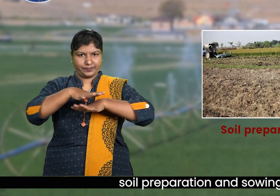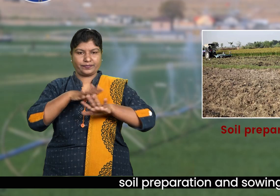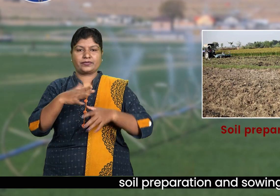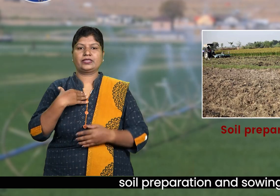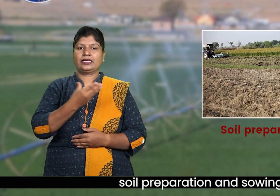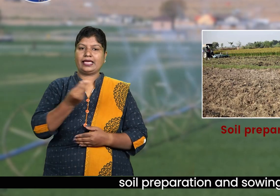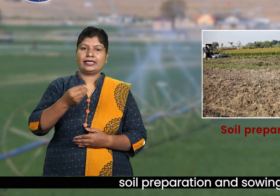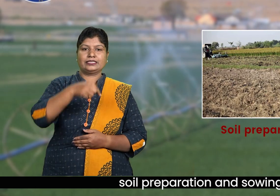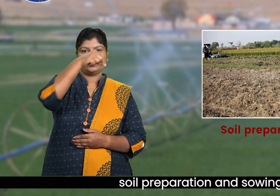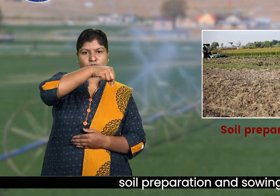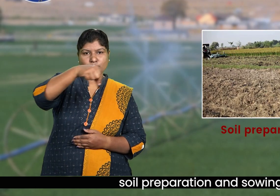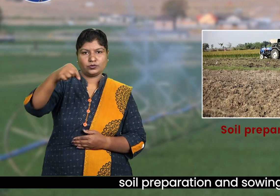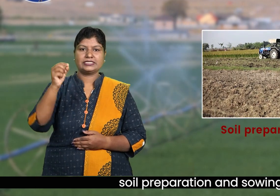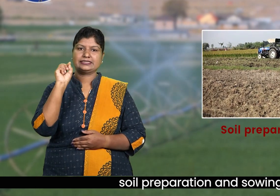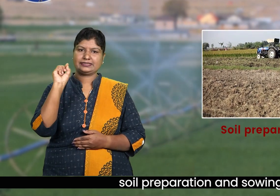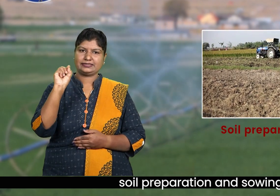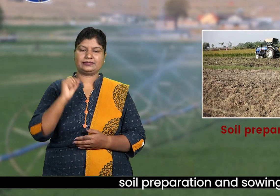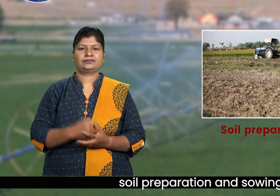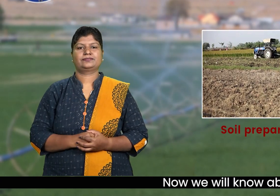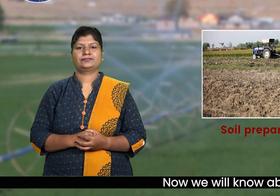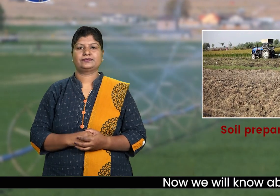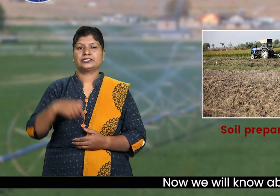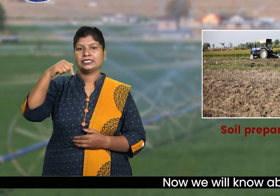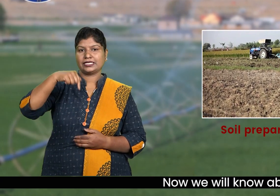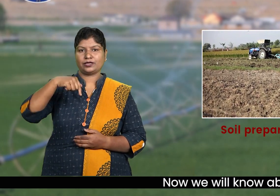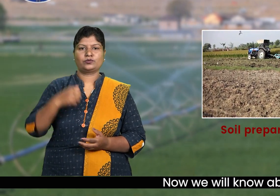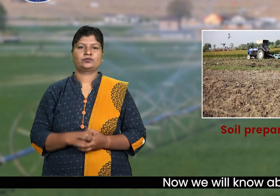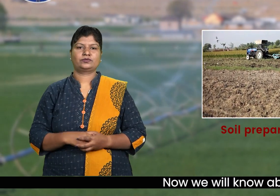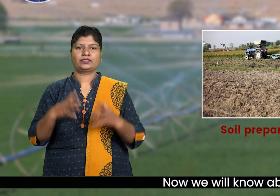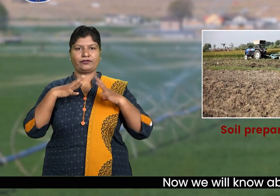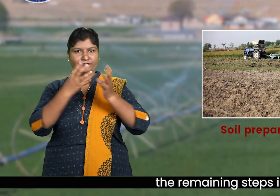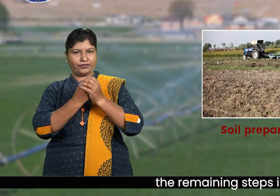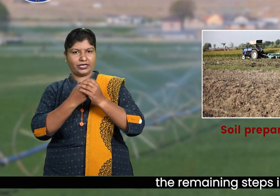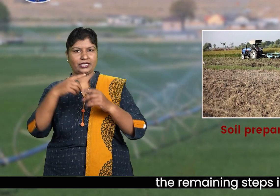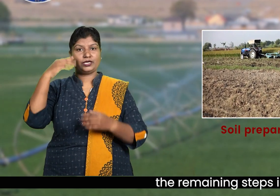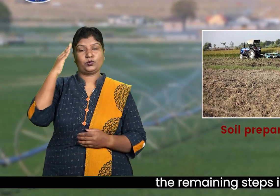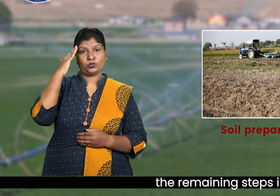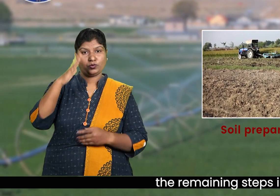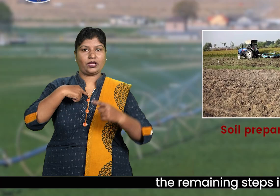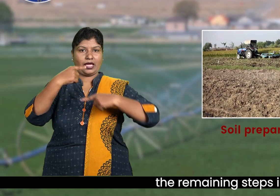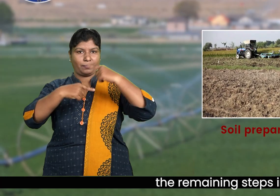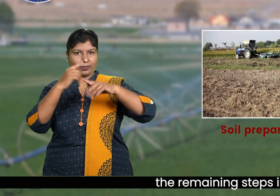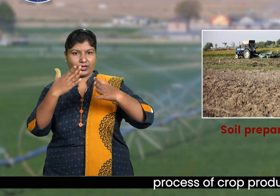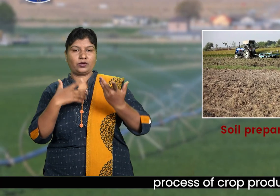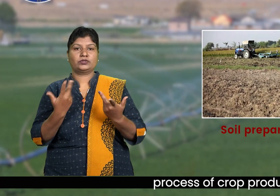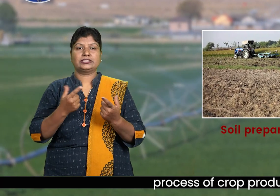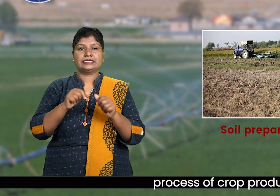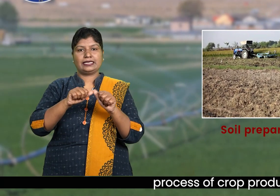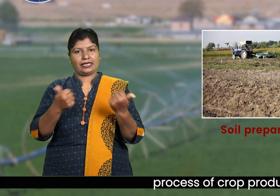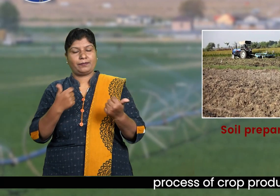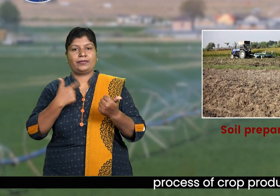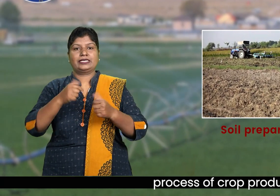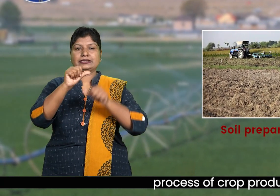and sowing the seeds. Now we will know about the remaining steps in the process